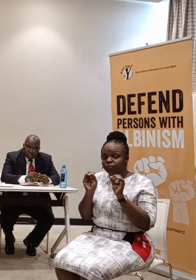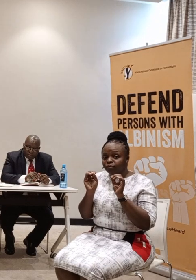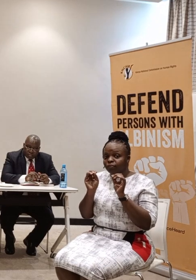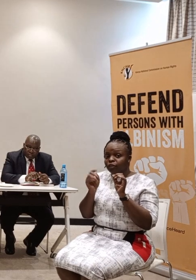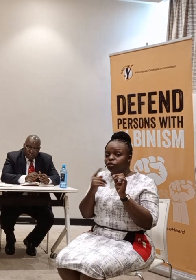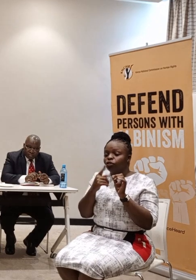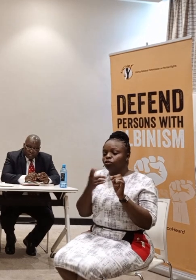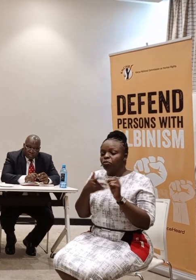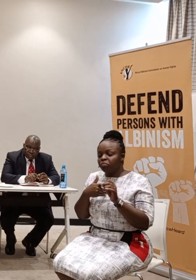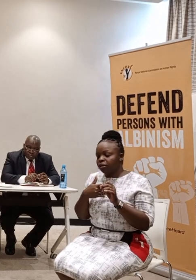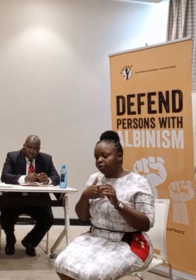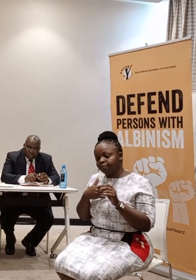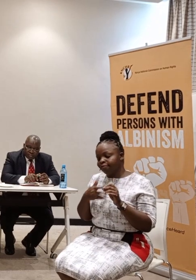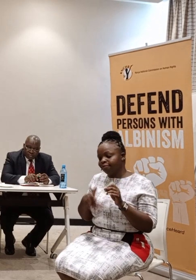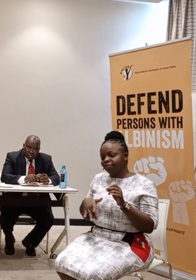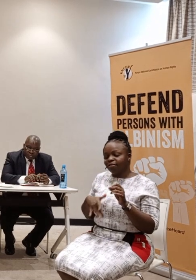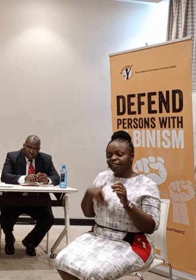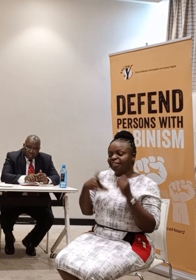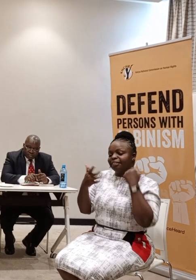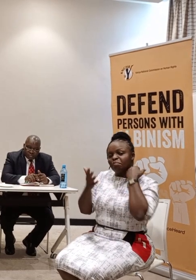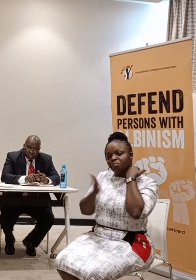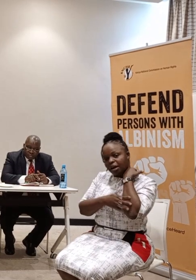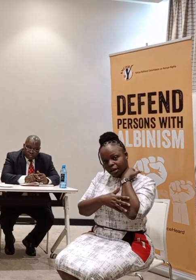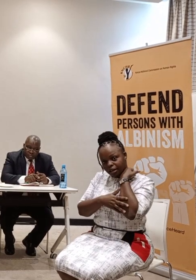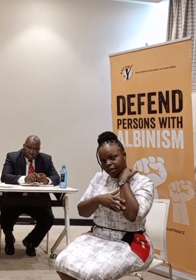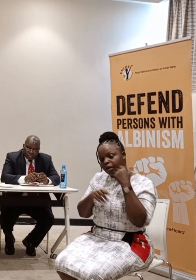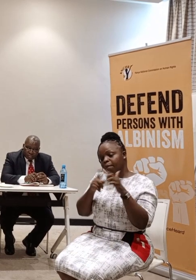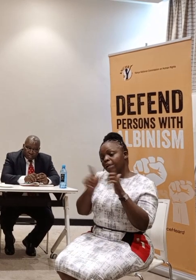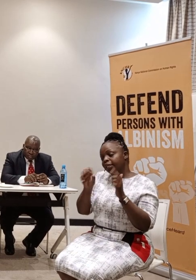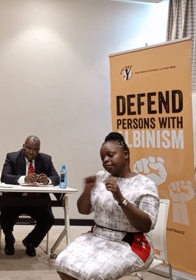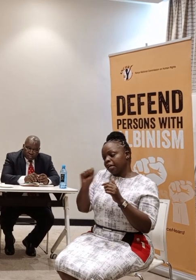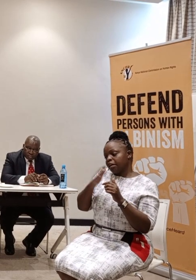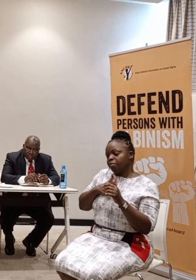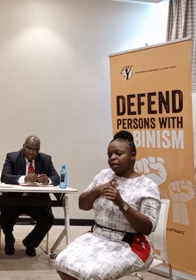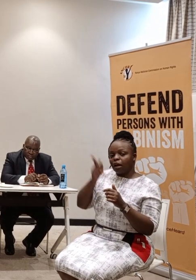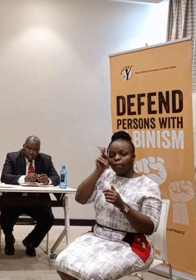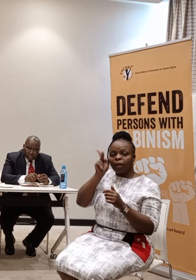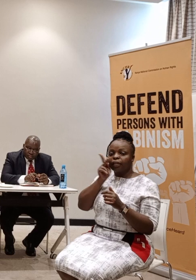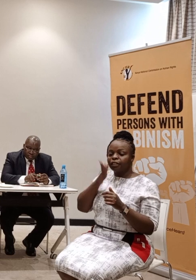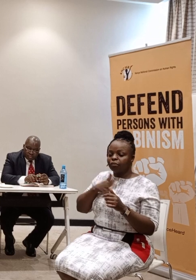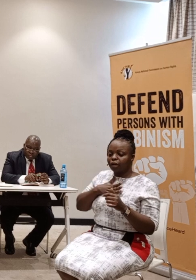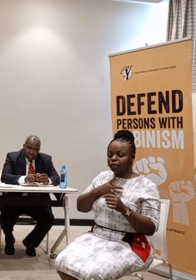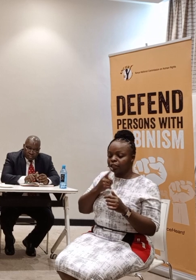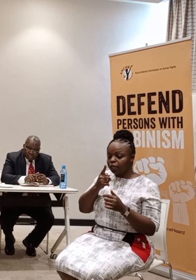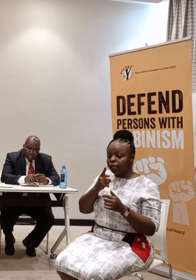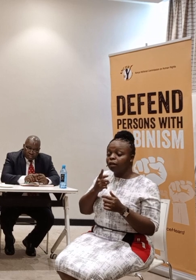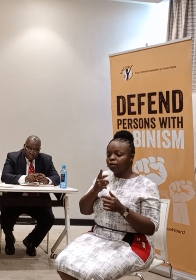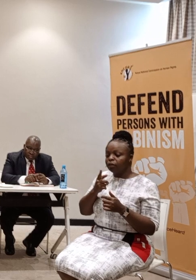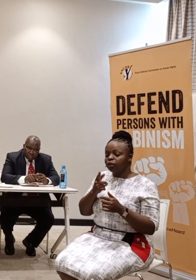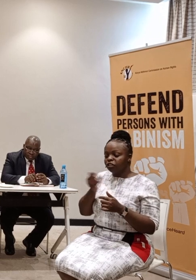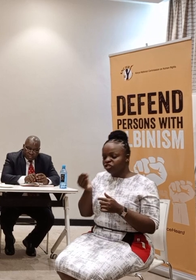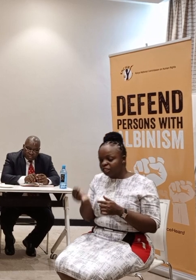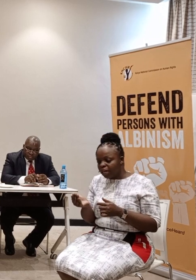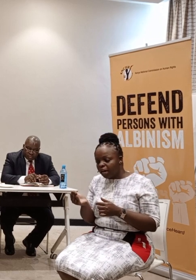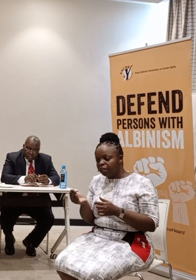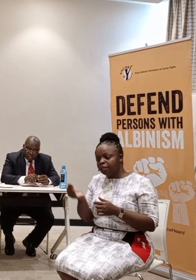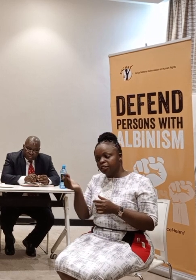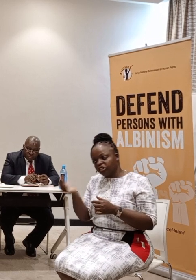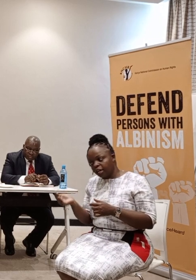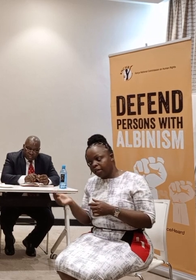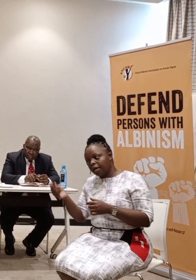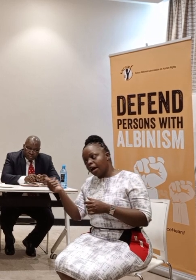So I just felt bad, but on my side, my parents were like, mtoto ni mtoto, kuna wenye wanazaanga bilema